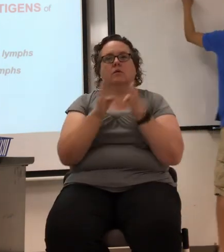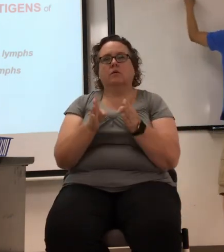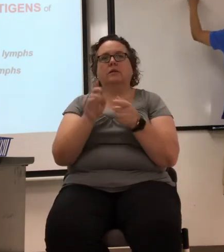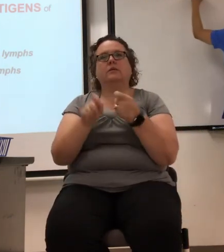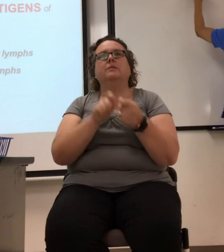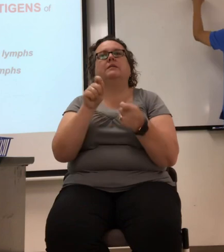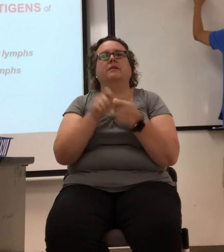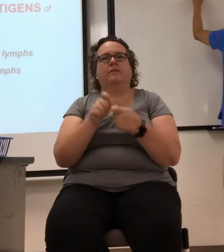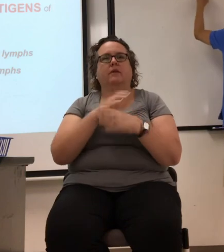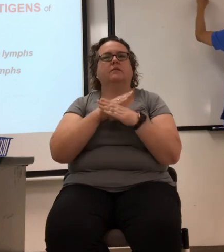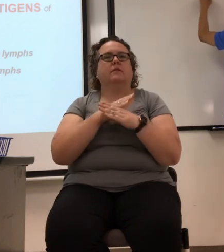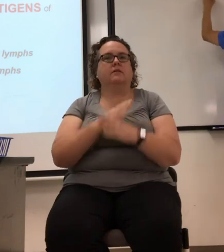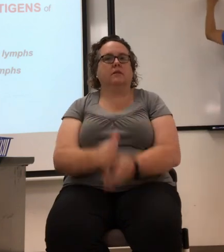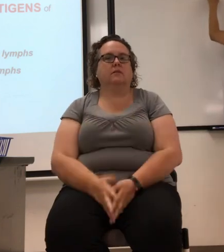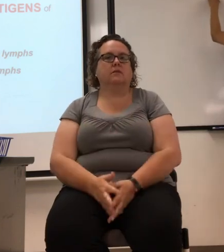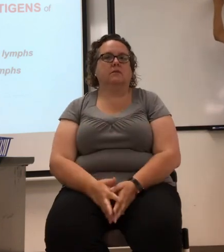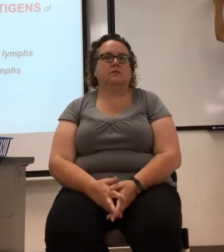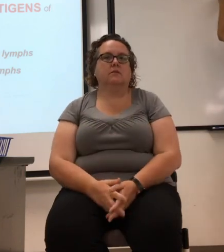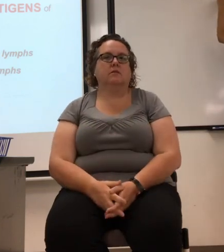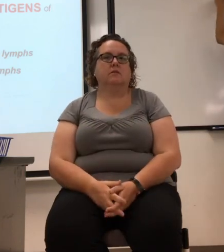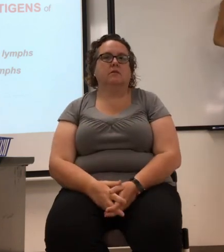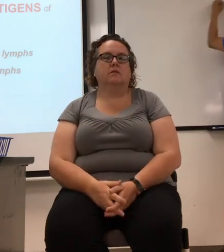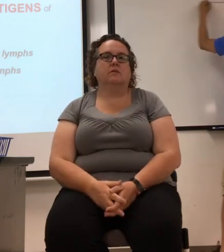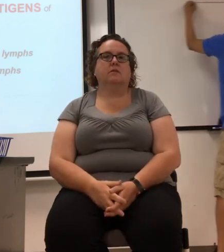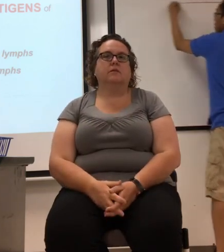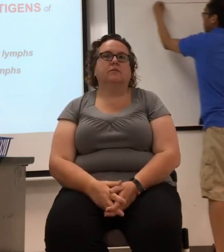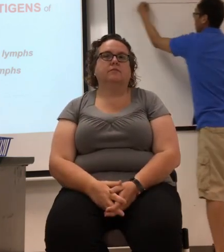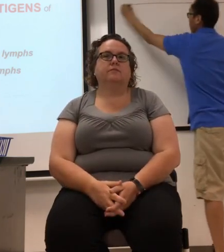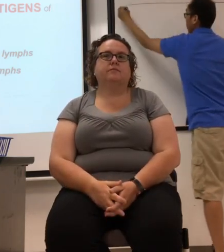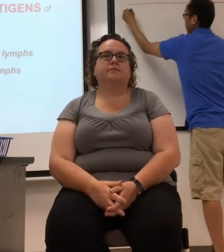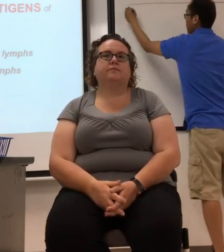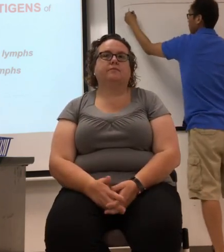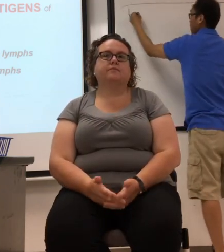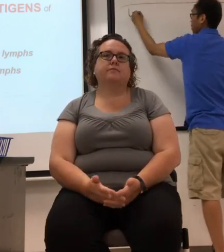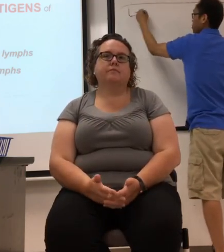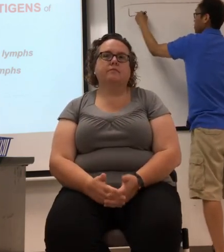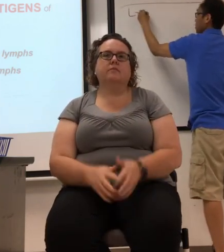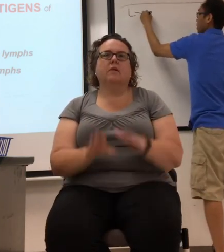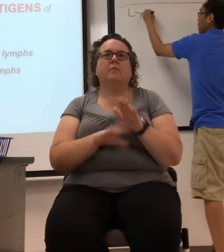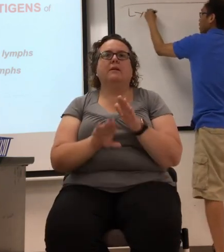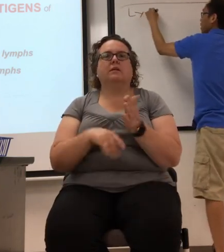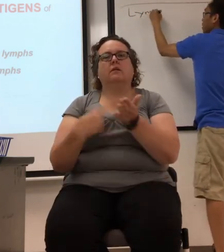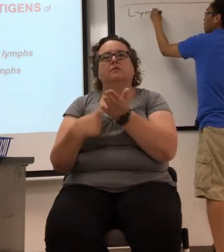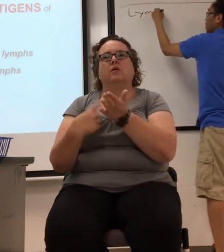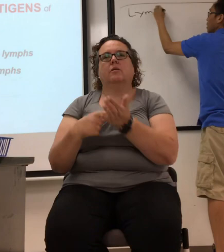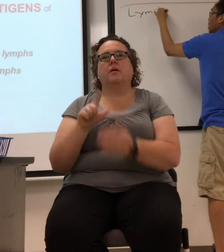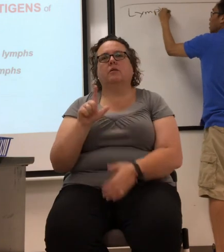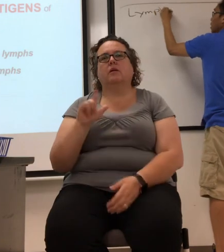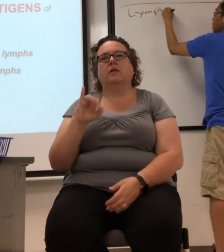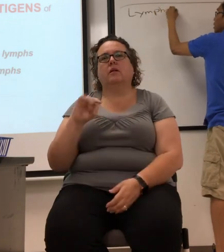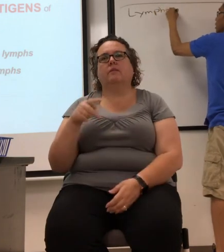specific defenses, and basically talking about lymphocyte function.